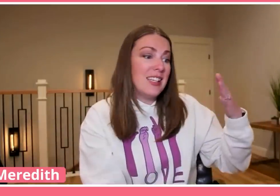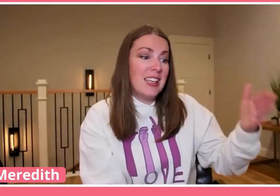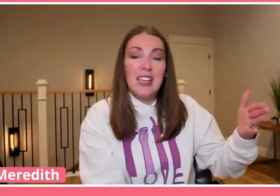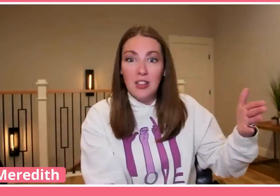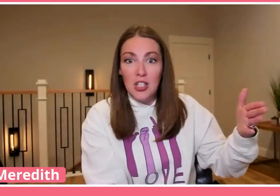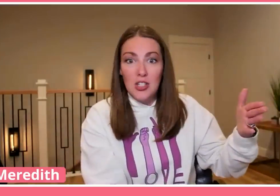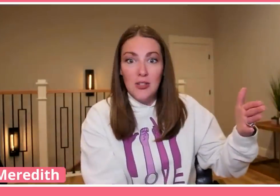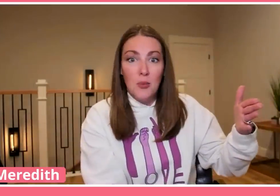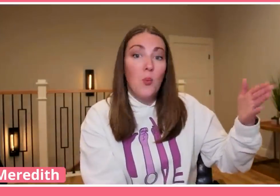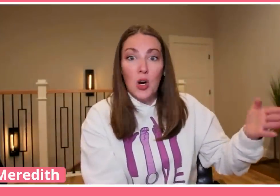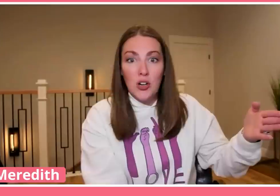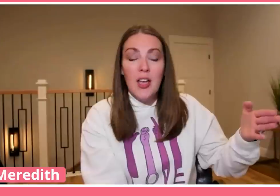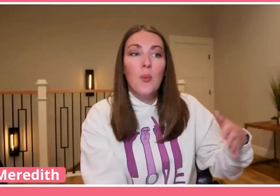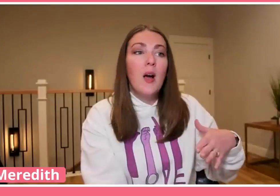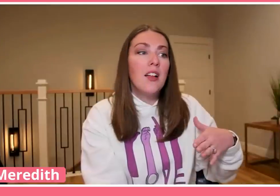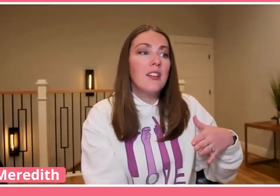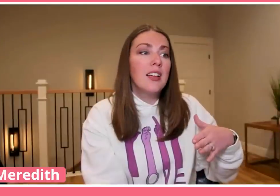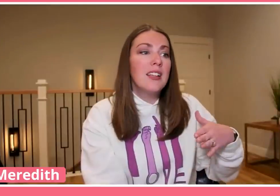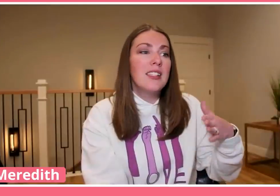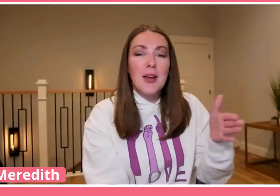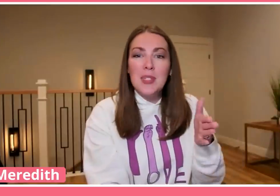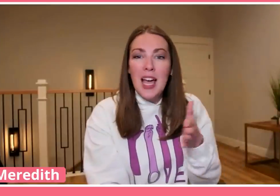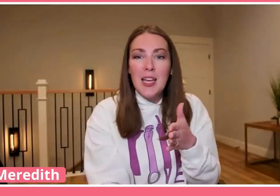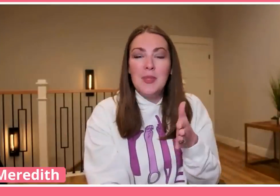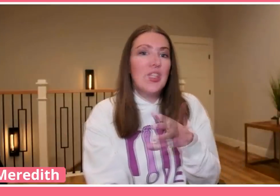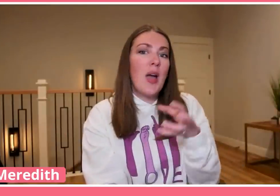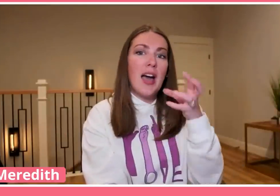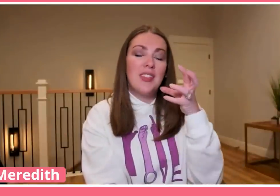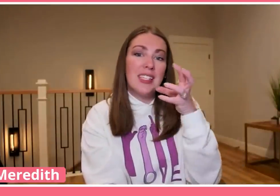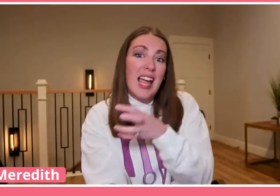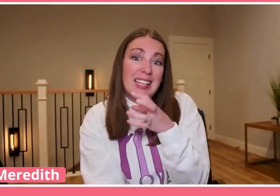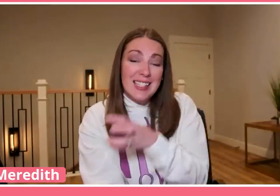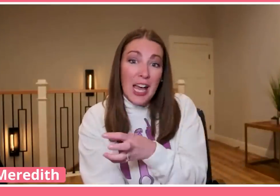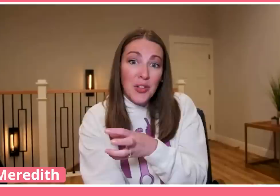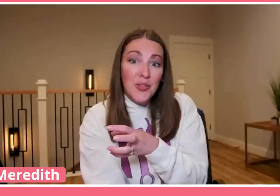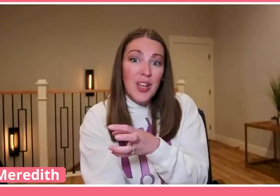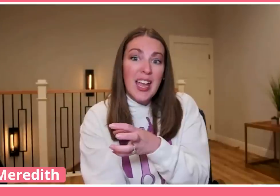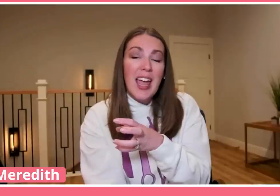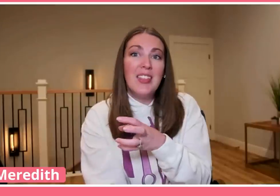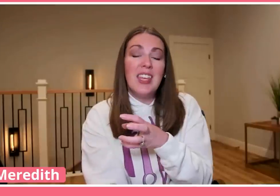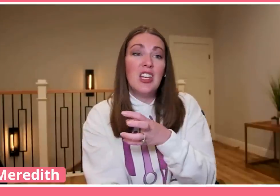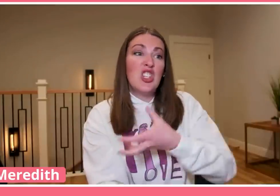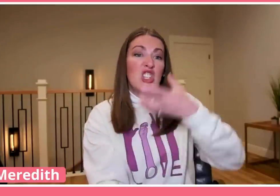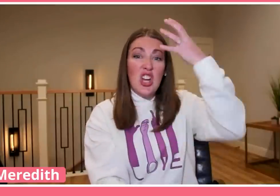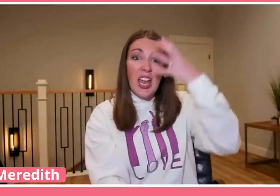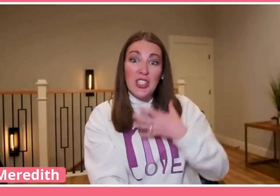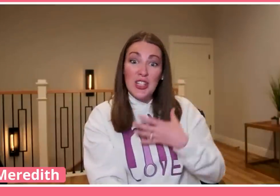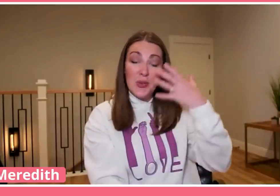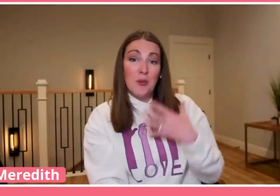English word? Well, sometimes you have the sign itself and then just changing those non